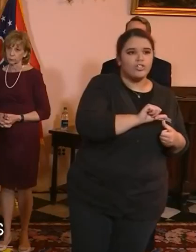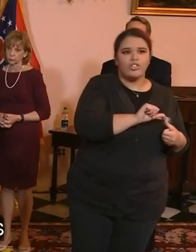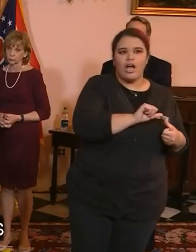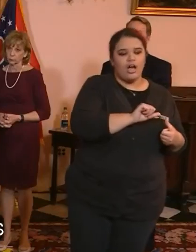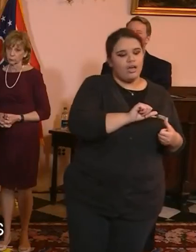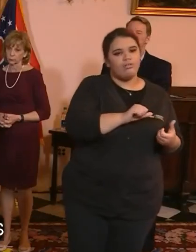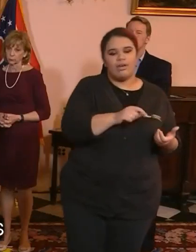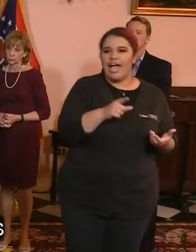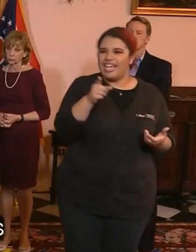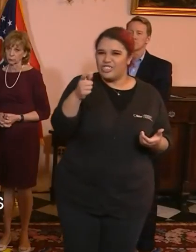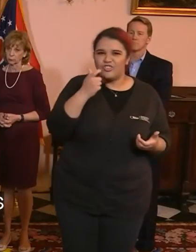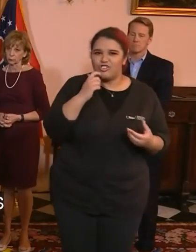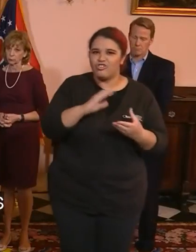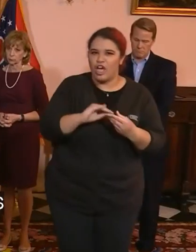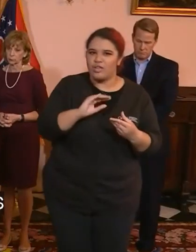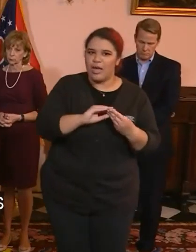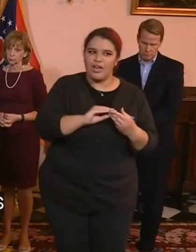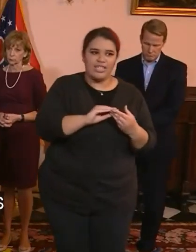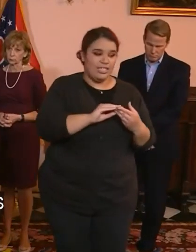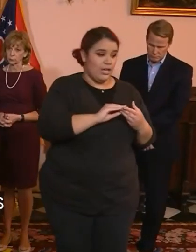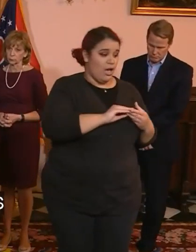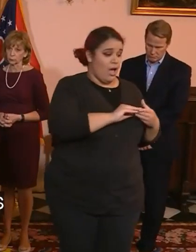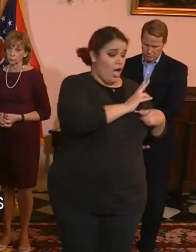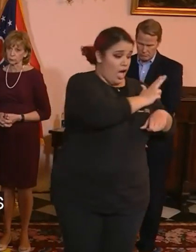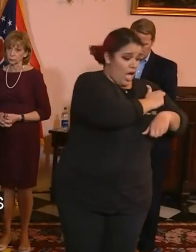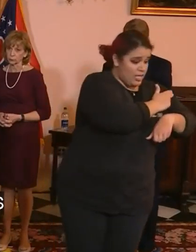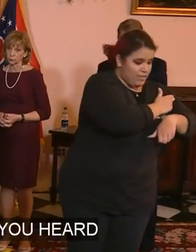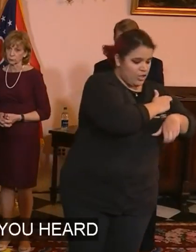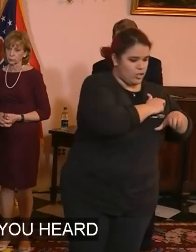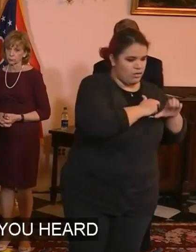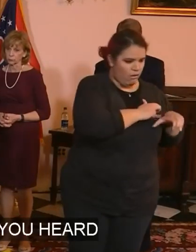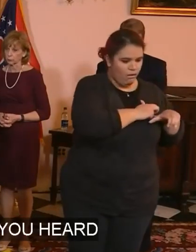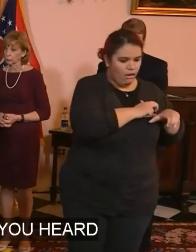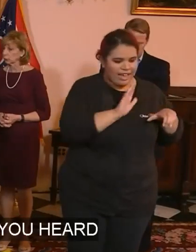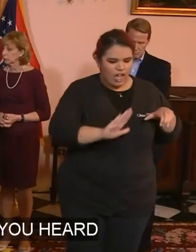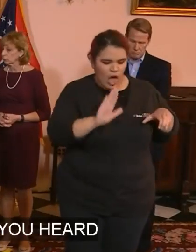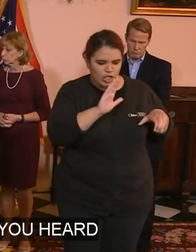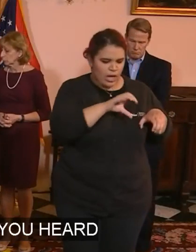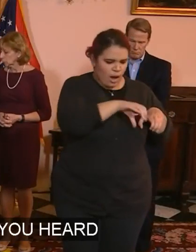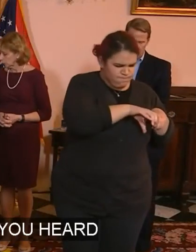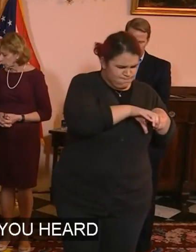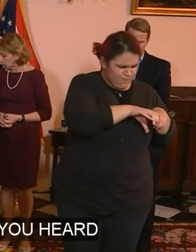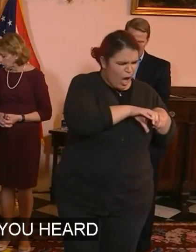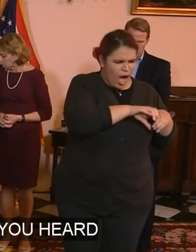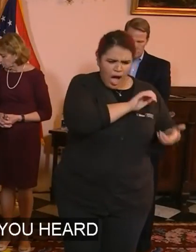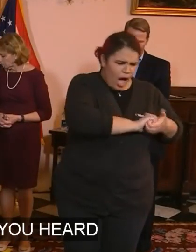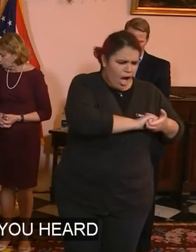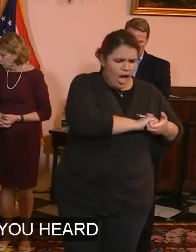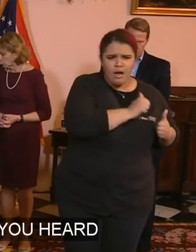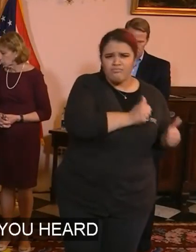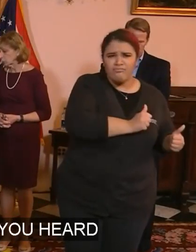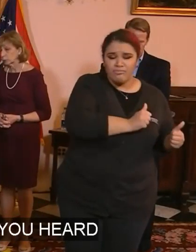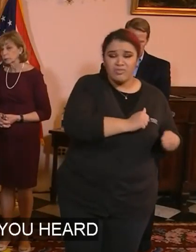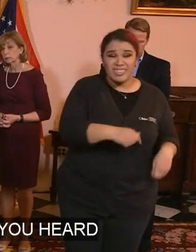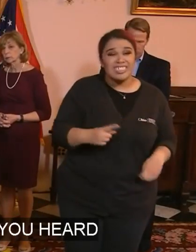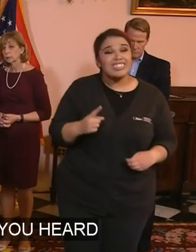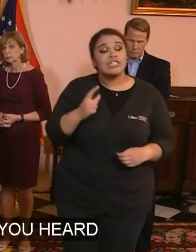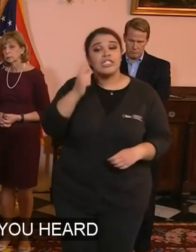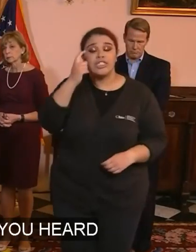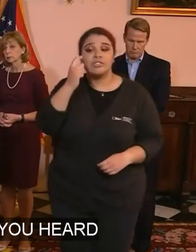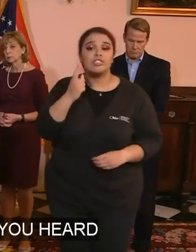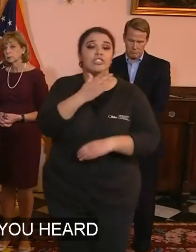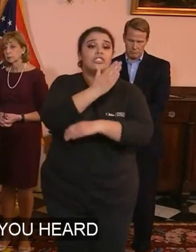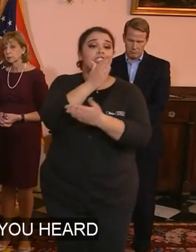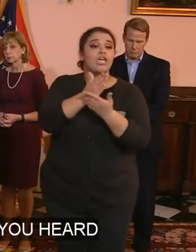You heard mentioned hospitals that are no longer in use. Certainly in other states, they've had to use things as